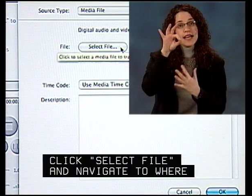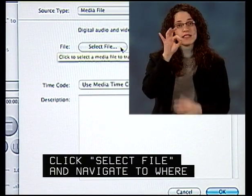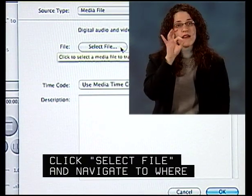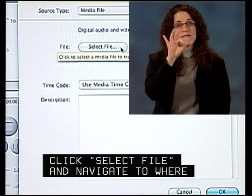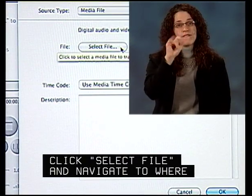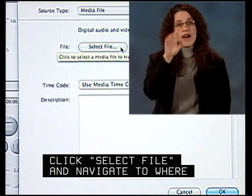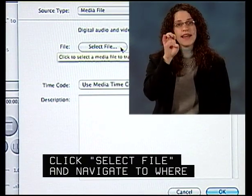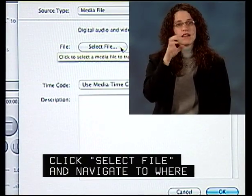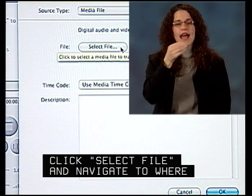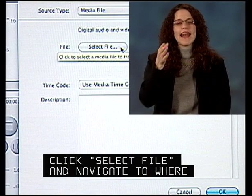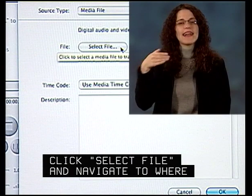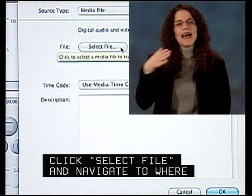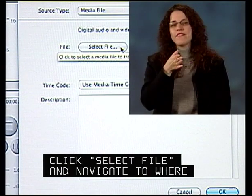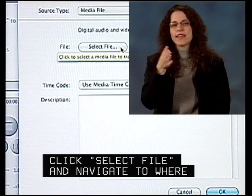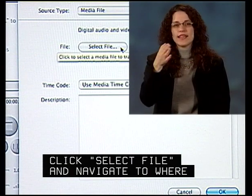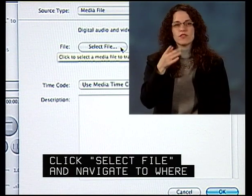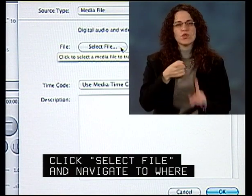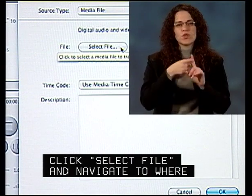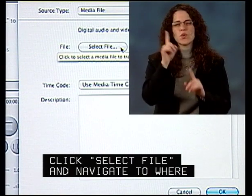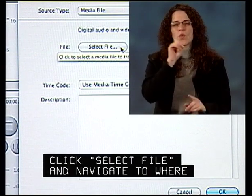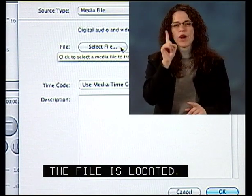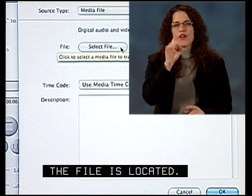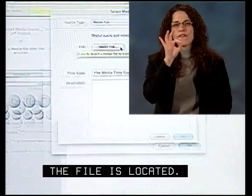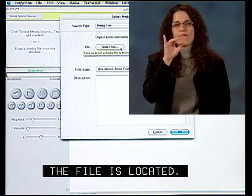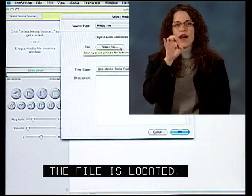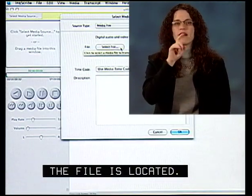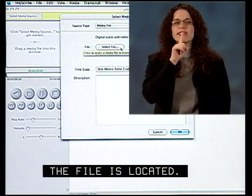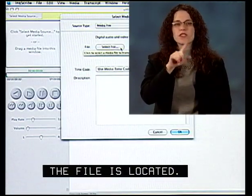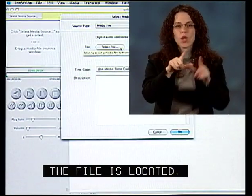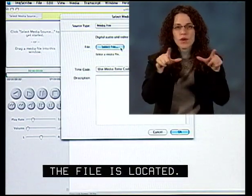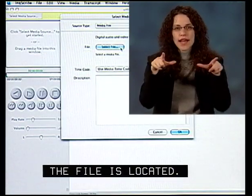select File, and navigate to where the file is located.